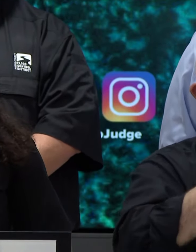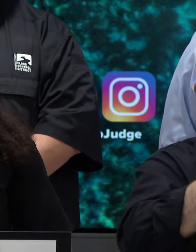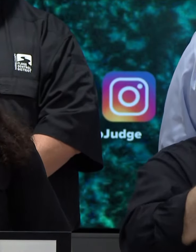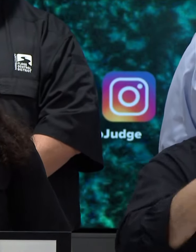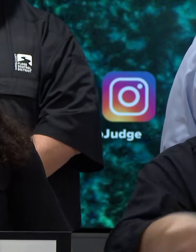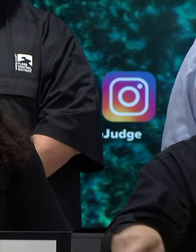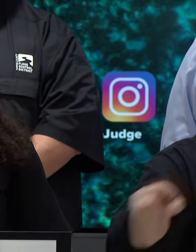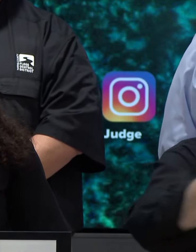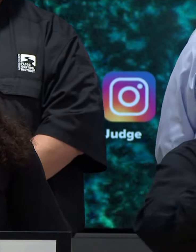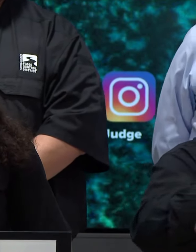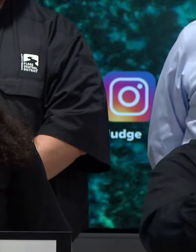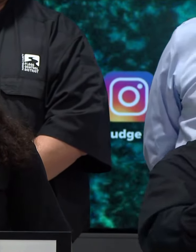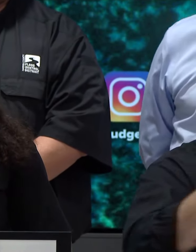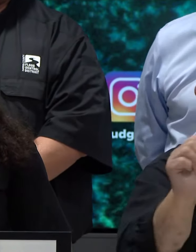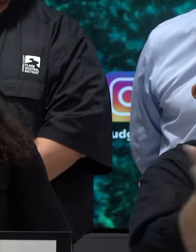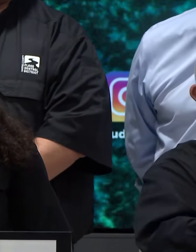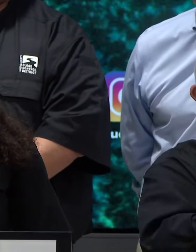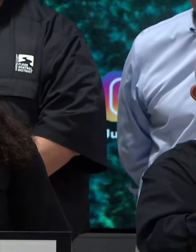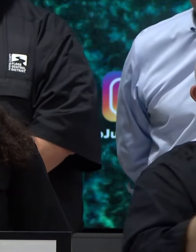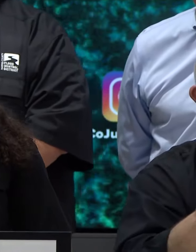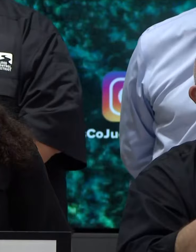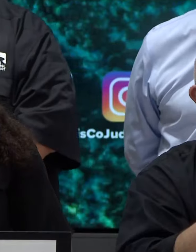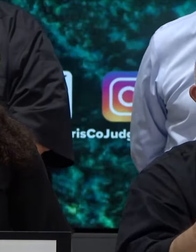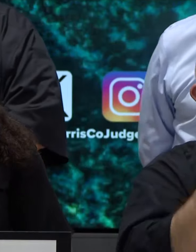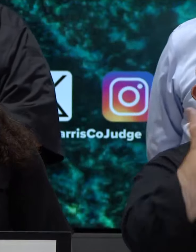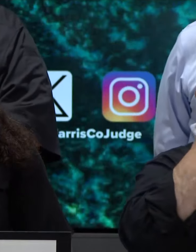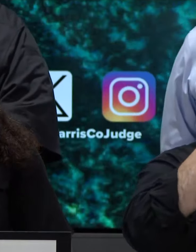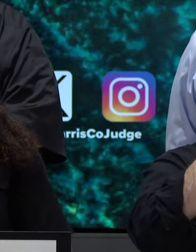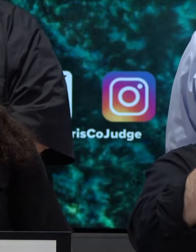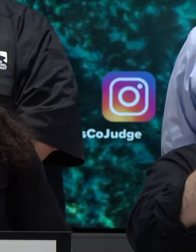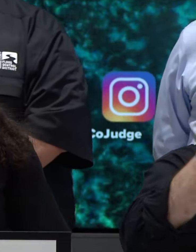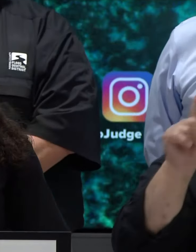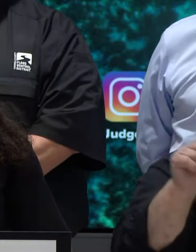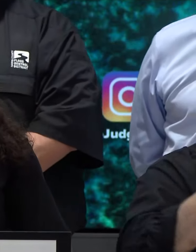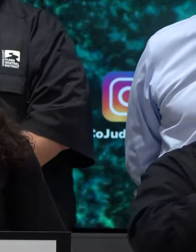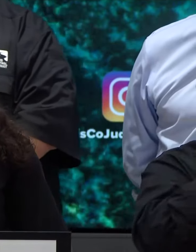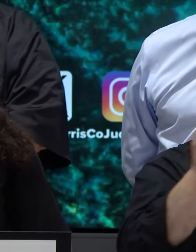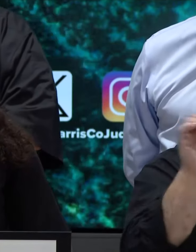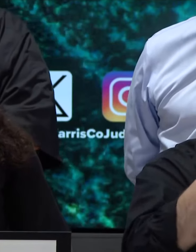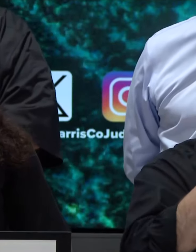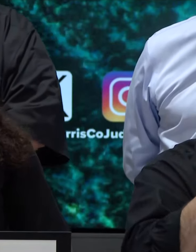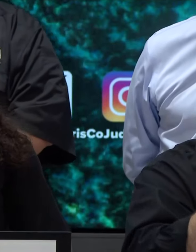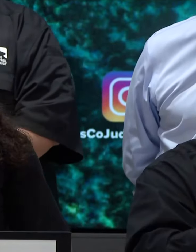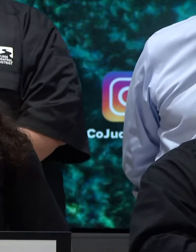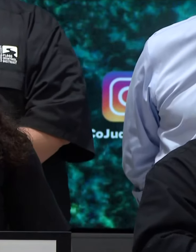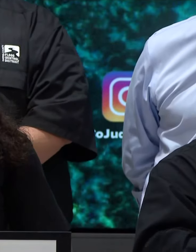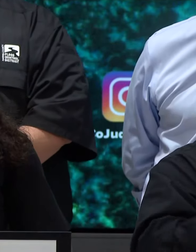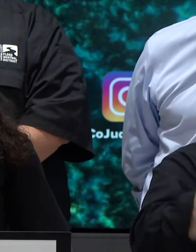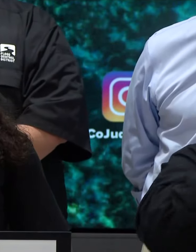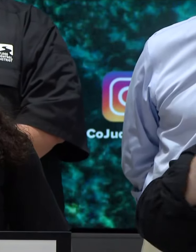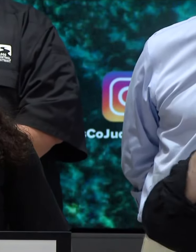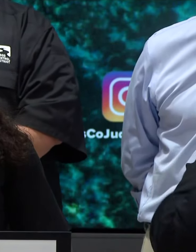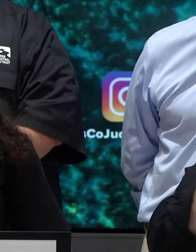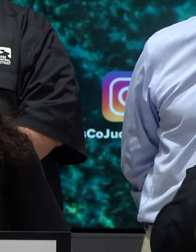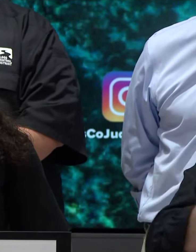you safe in that sense. As I was mentioning, just give us a call 211 if it's not urgent, call 911 if it is.